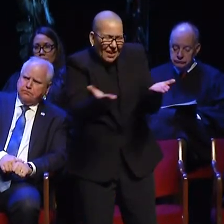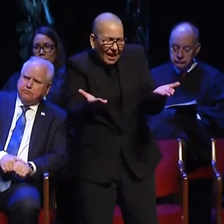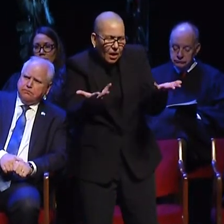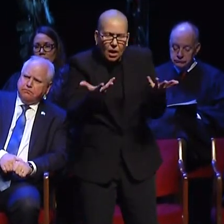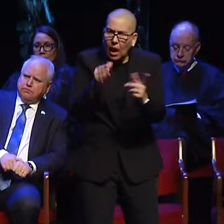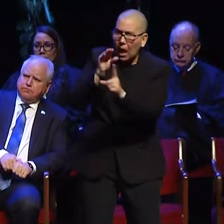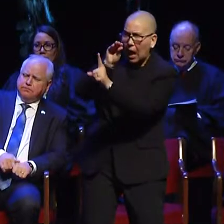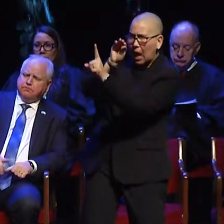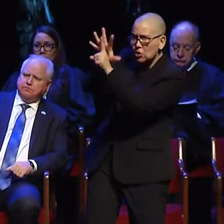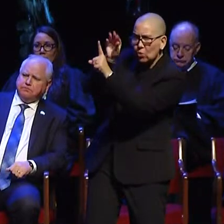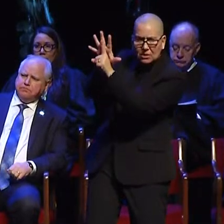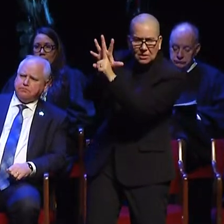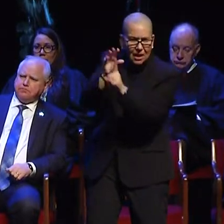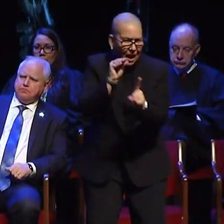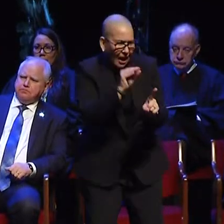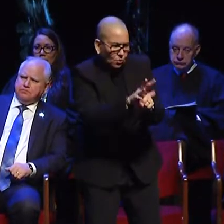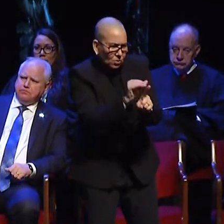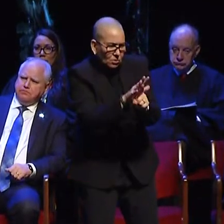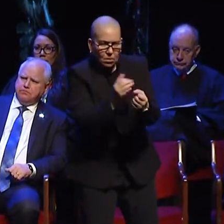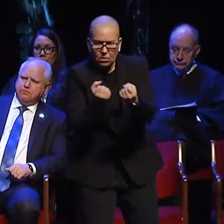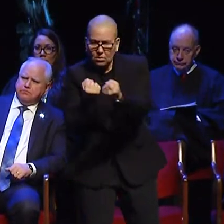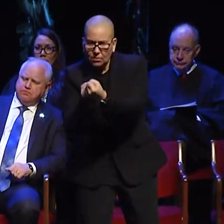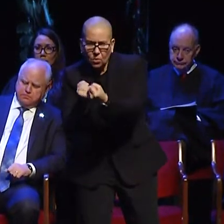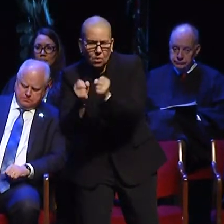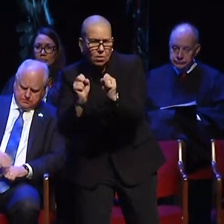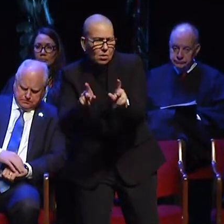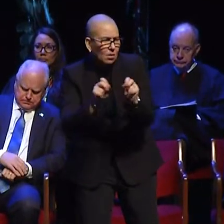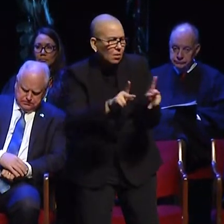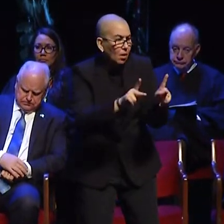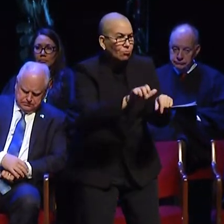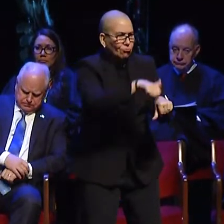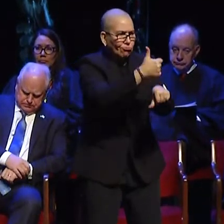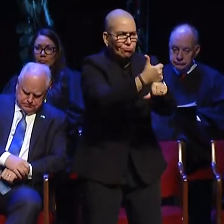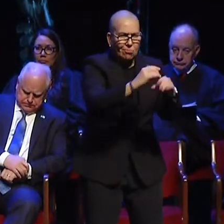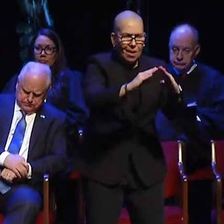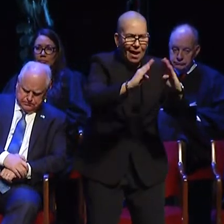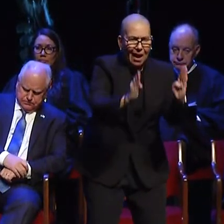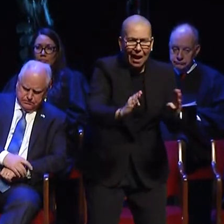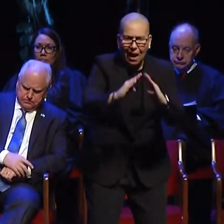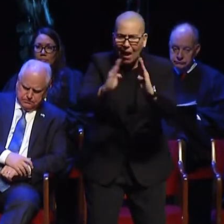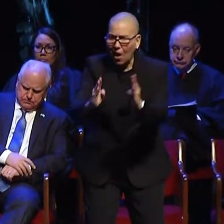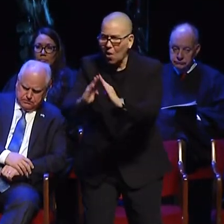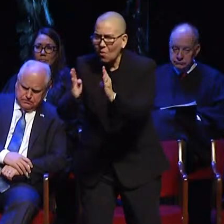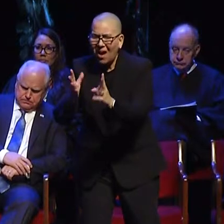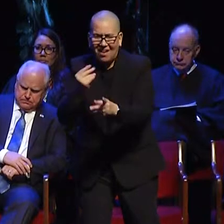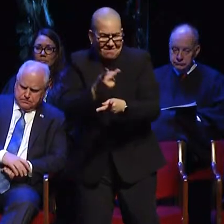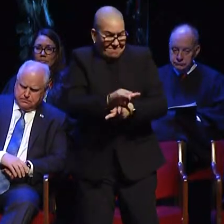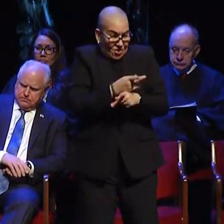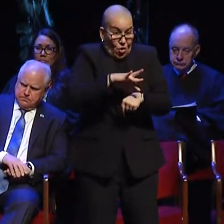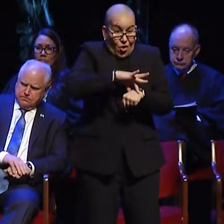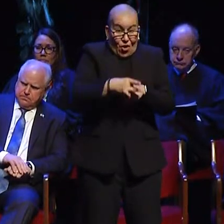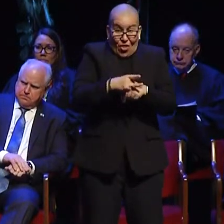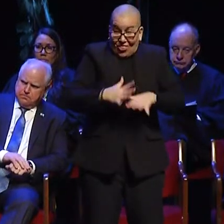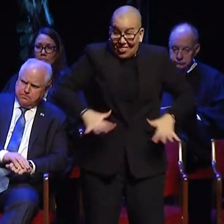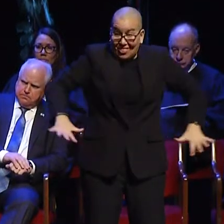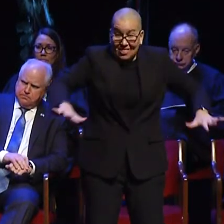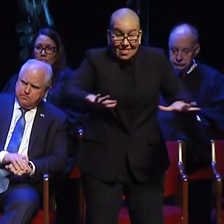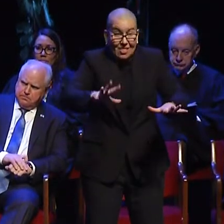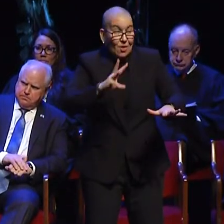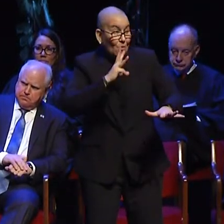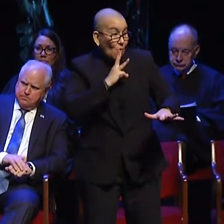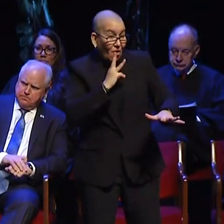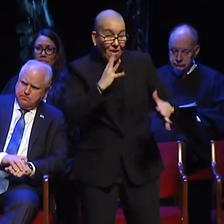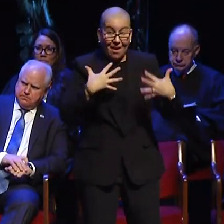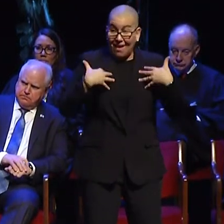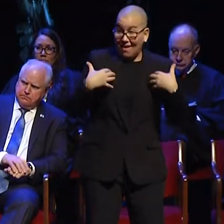economic opportunity and housing and caring for our earth and our water, health and safety and our children and our